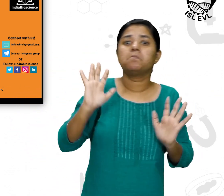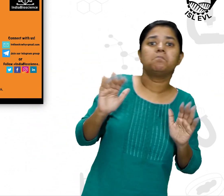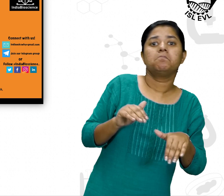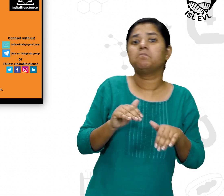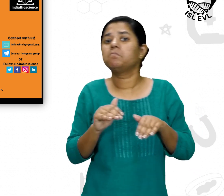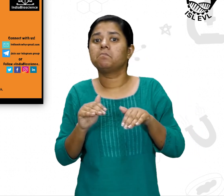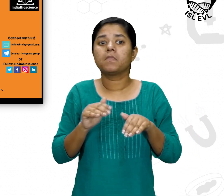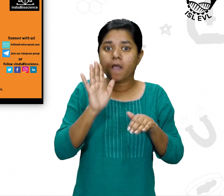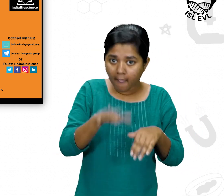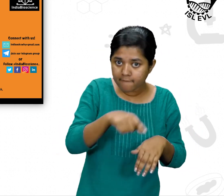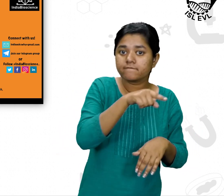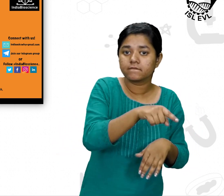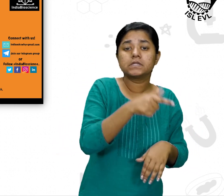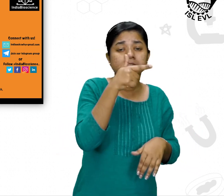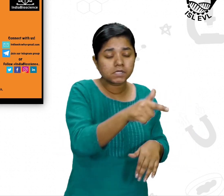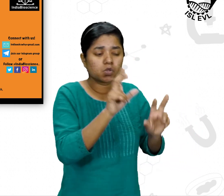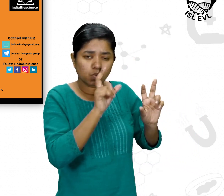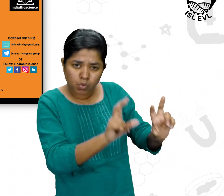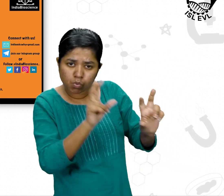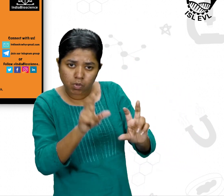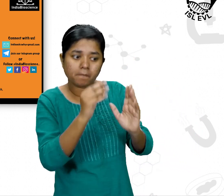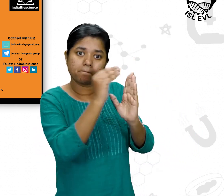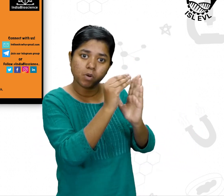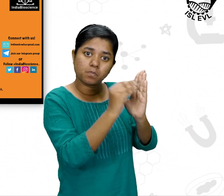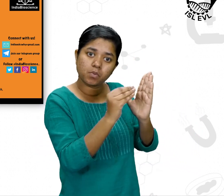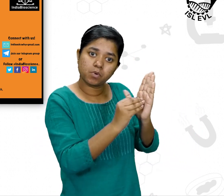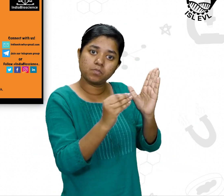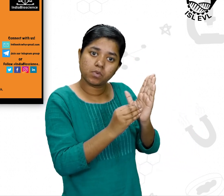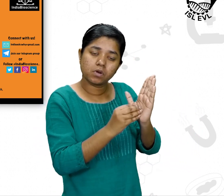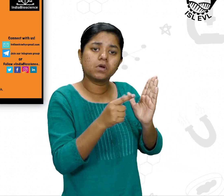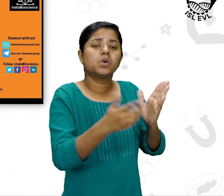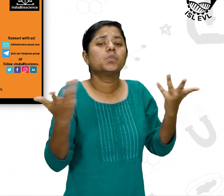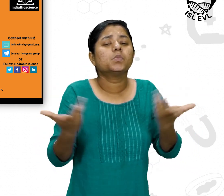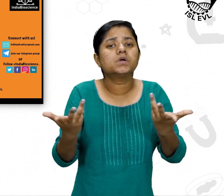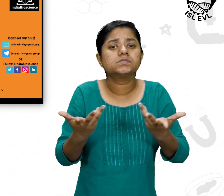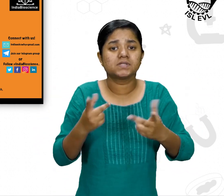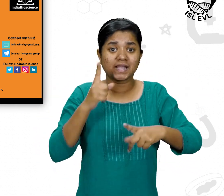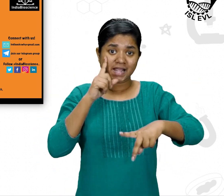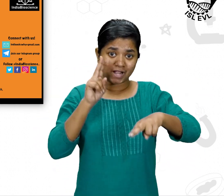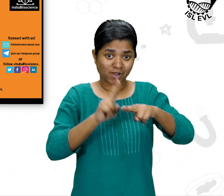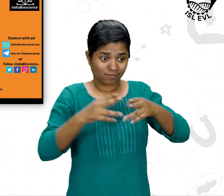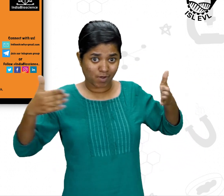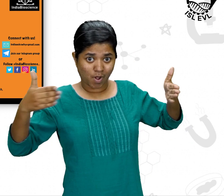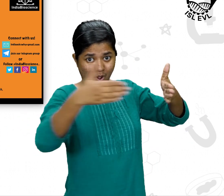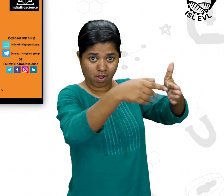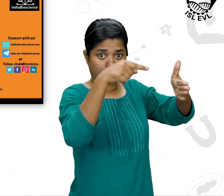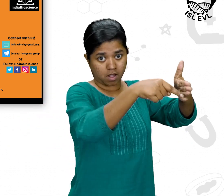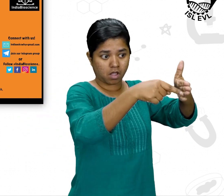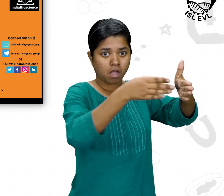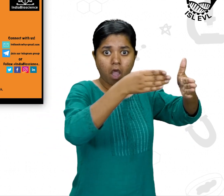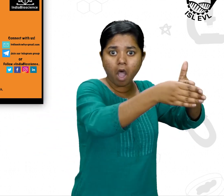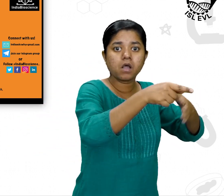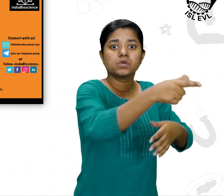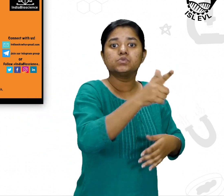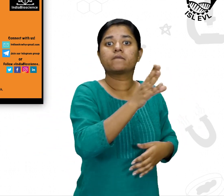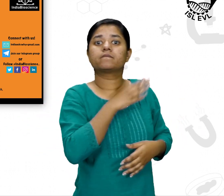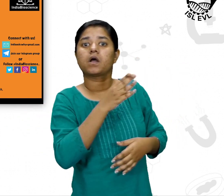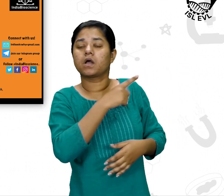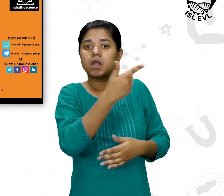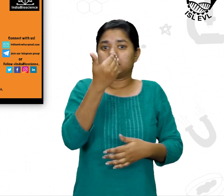in humans actually work in rats to reduce the fear of being in the center. So the same drugs